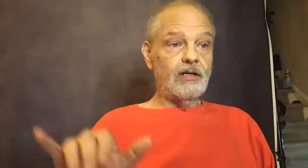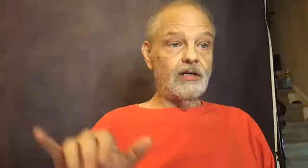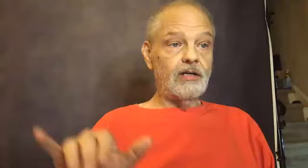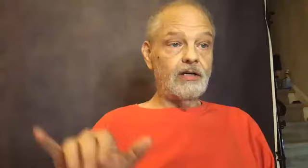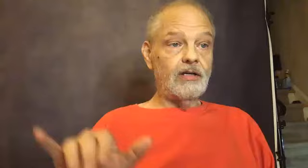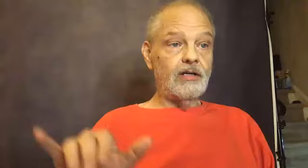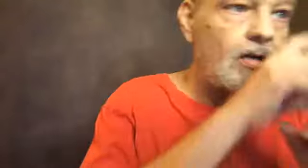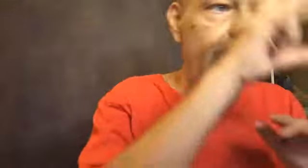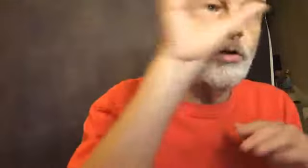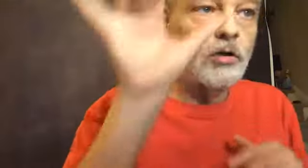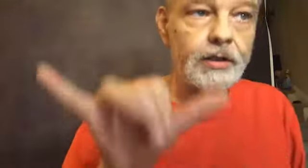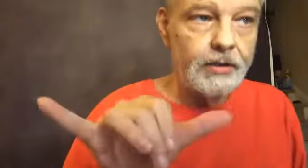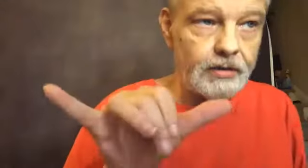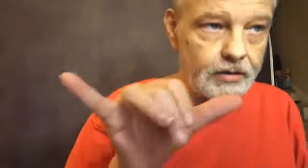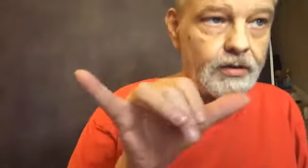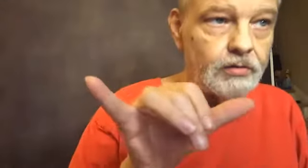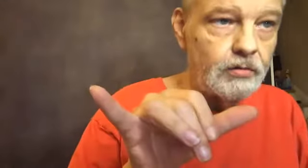That's the sign for early, though.